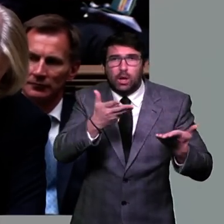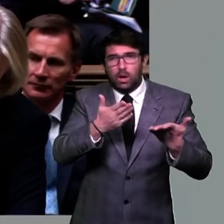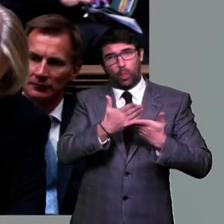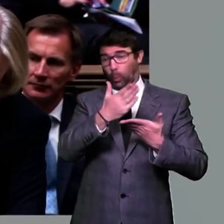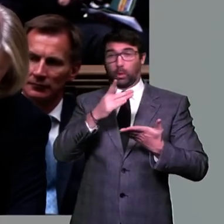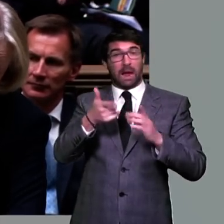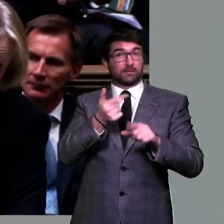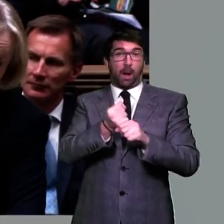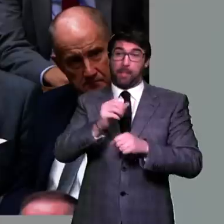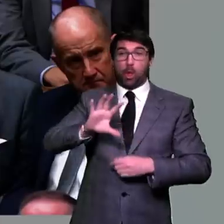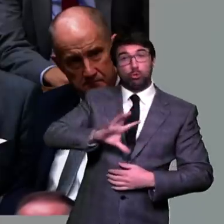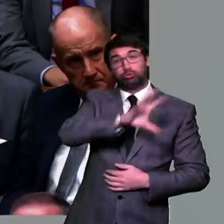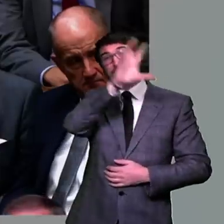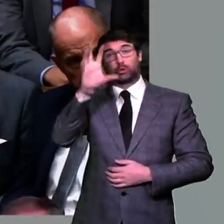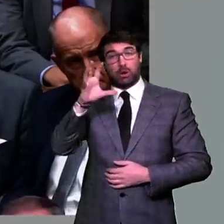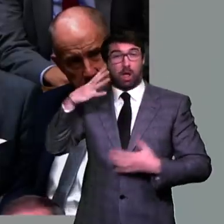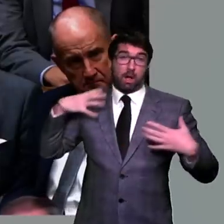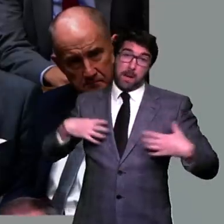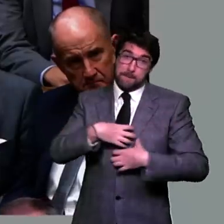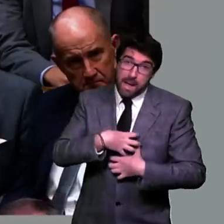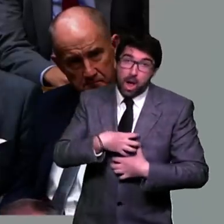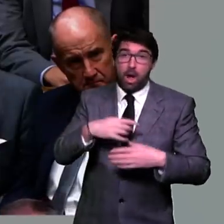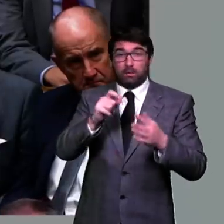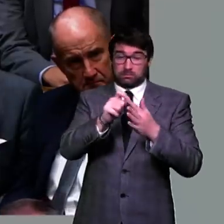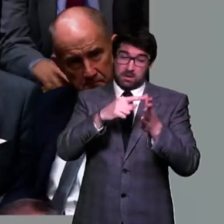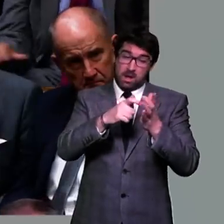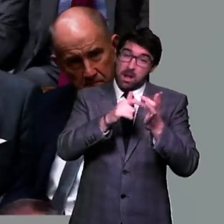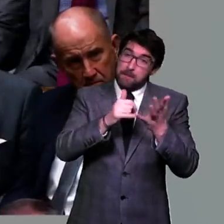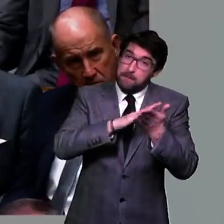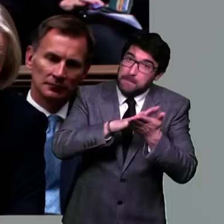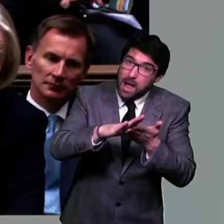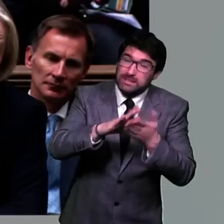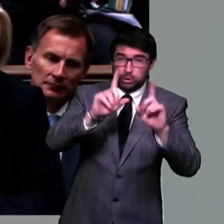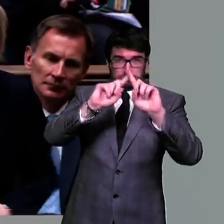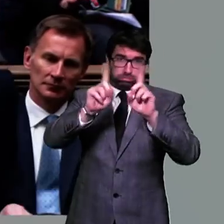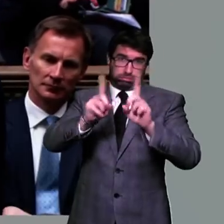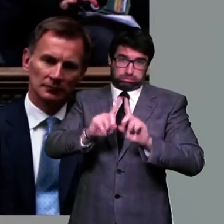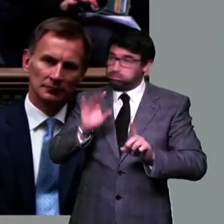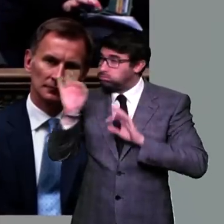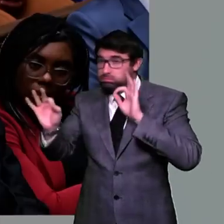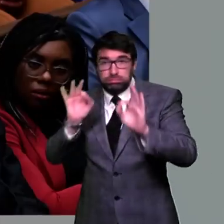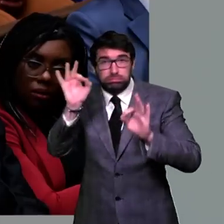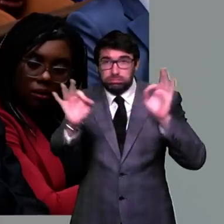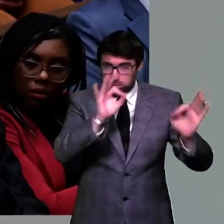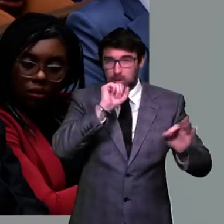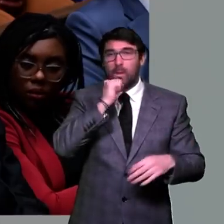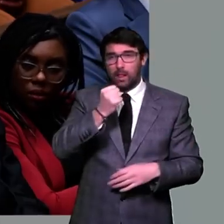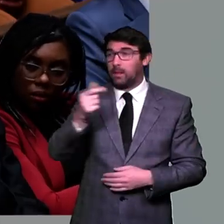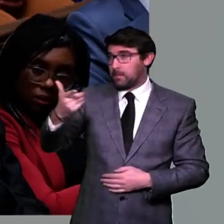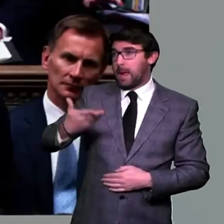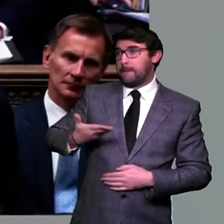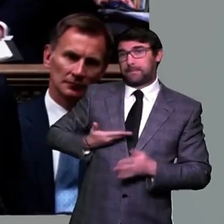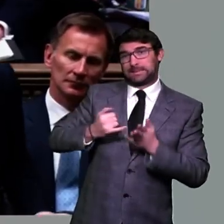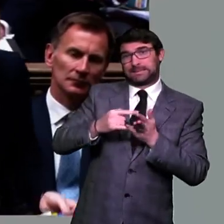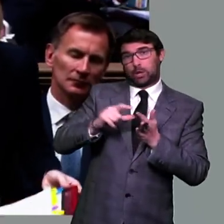authorities and parishes, as well as the concerns of those directly affected. And my right honourable friend, the Business Secretary, will be saying more about this